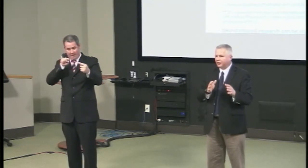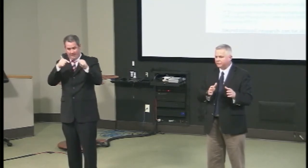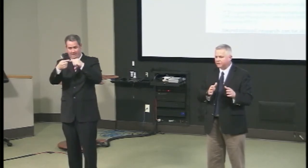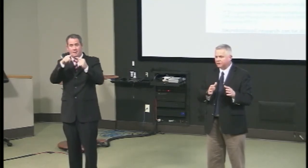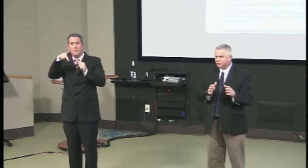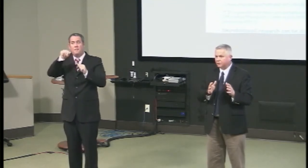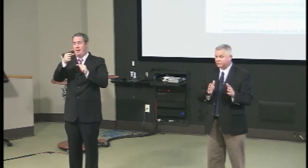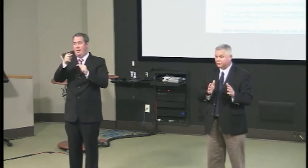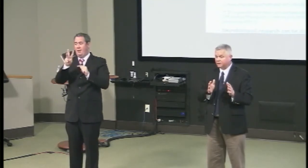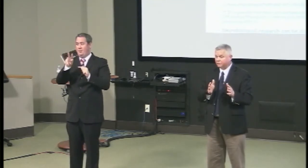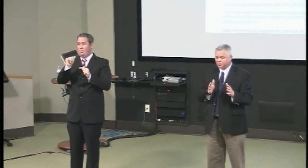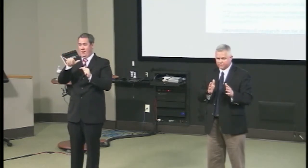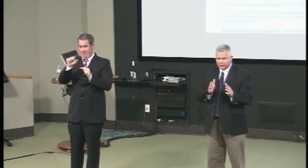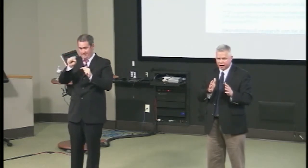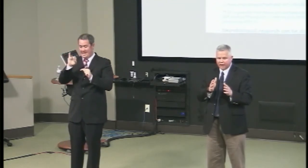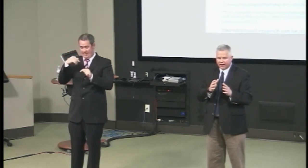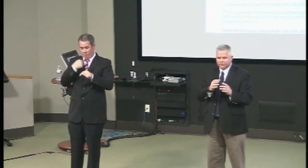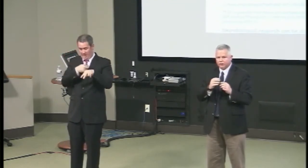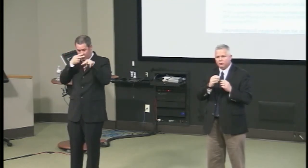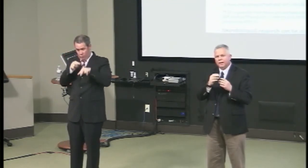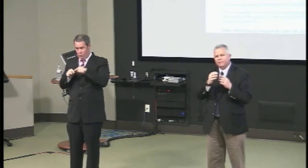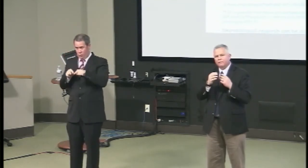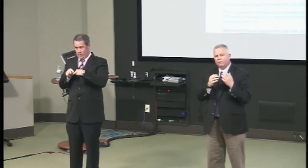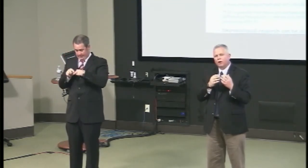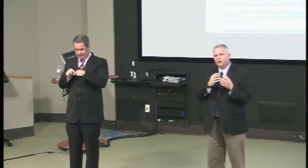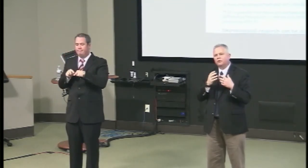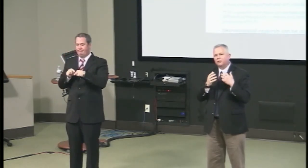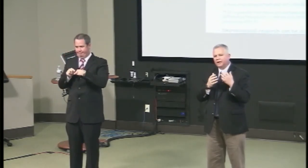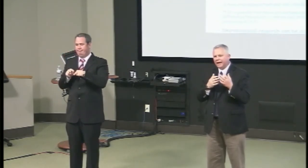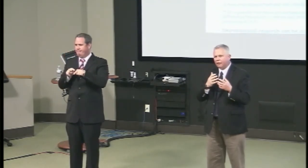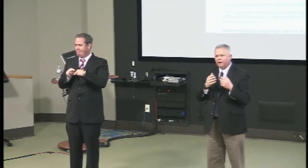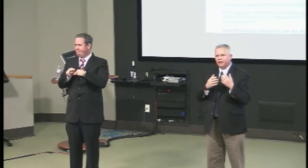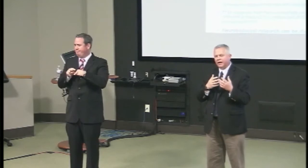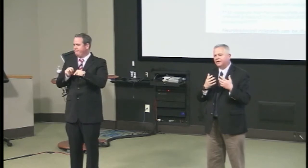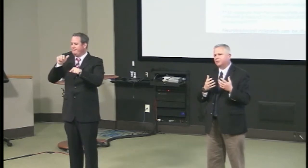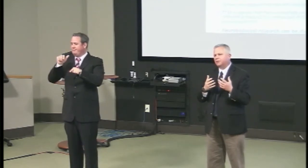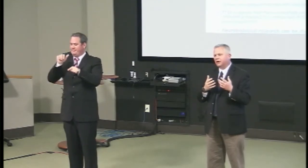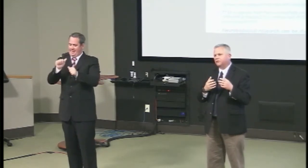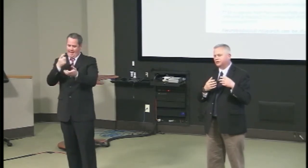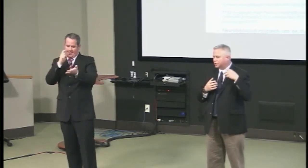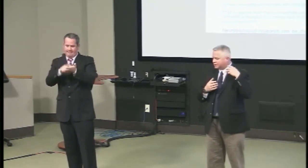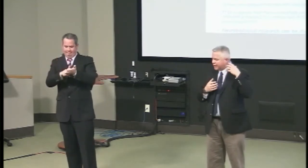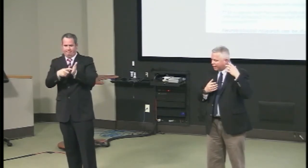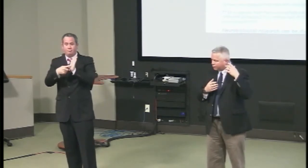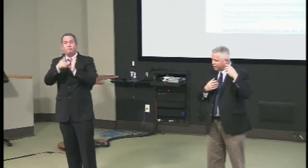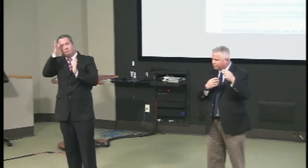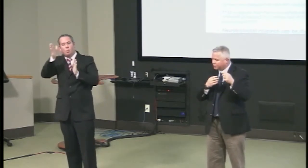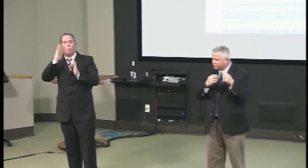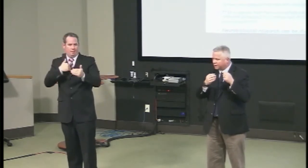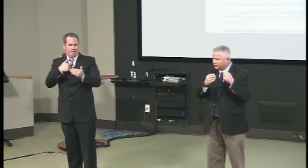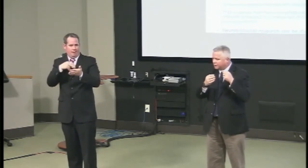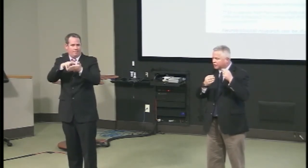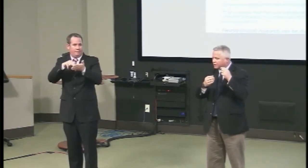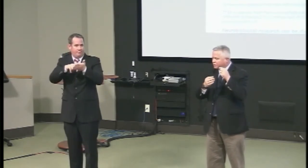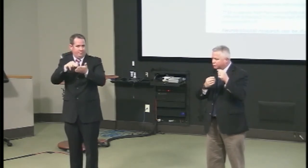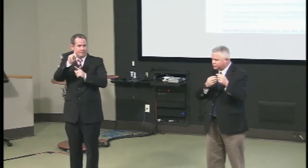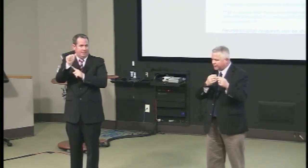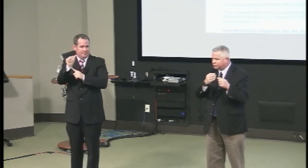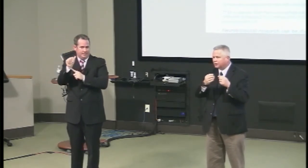reading-related deficits or differences. And so one area that needs to be understood is how problems